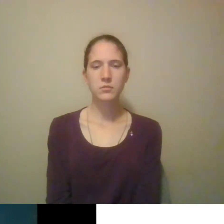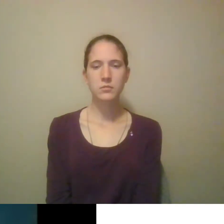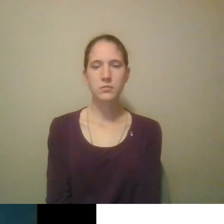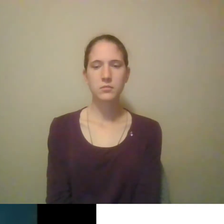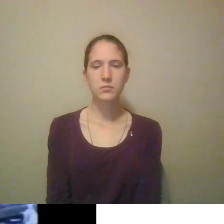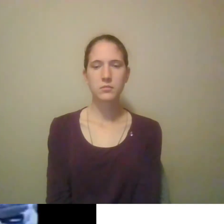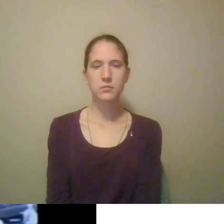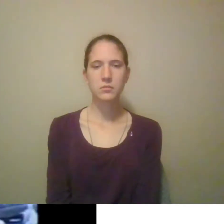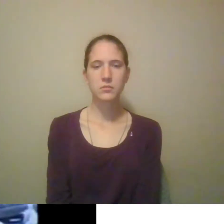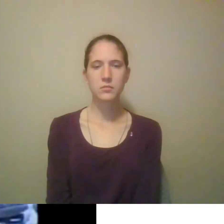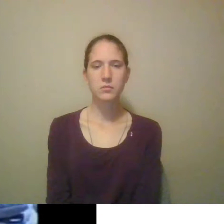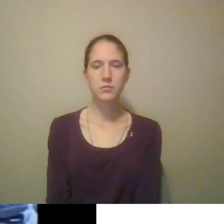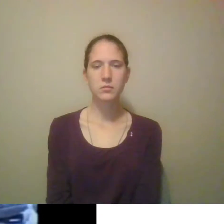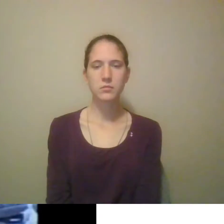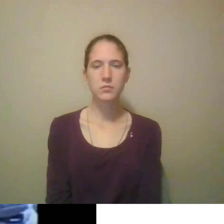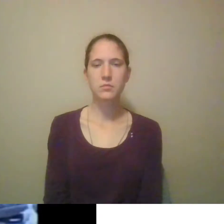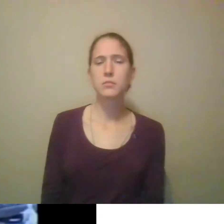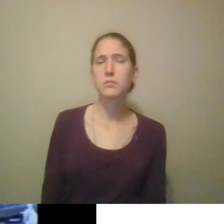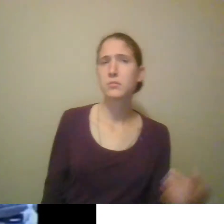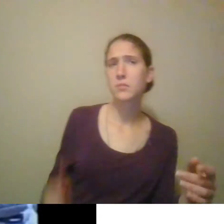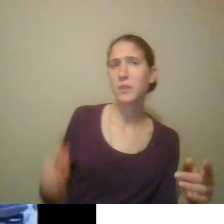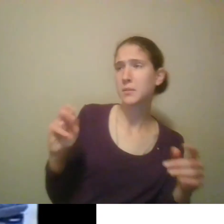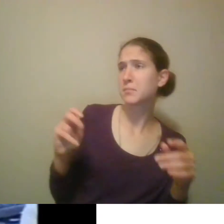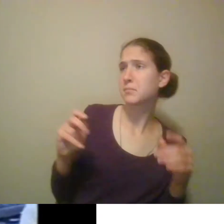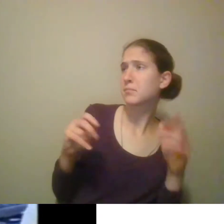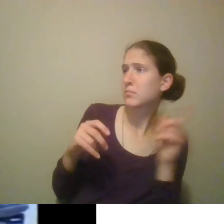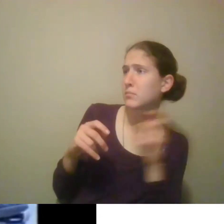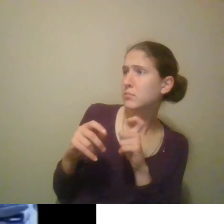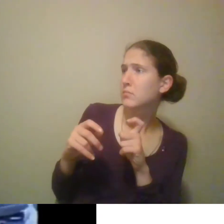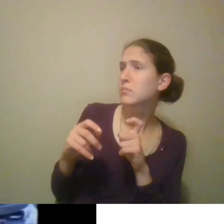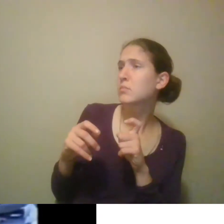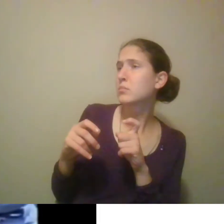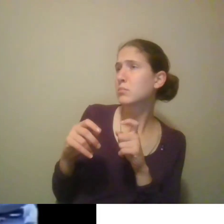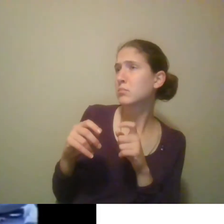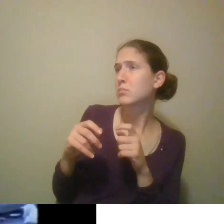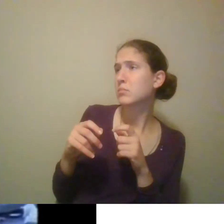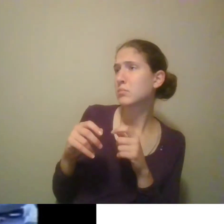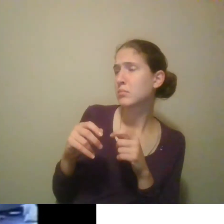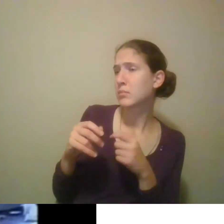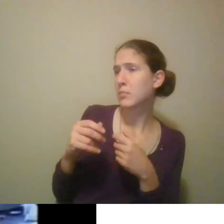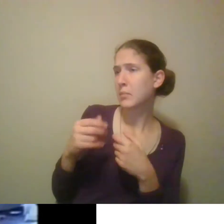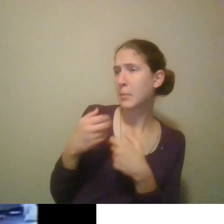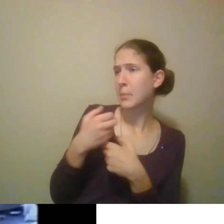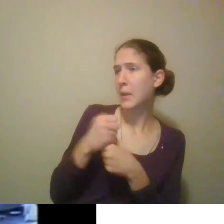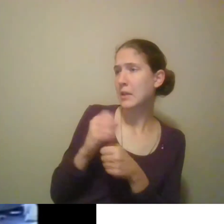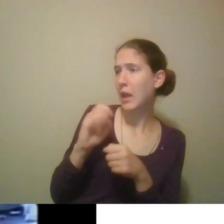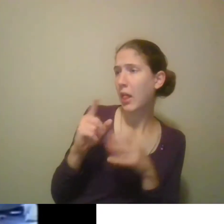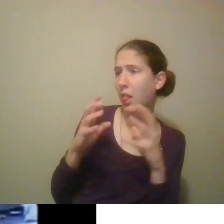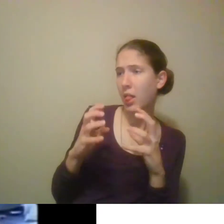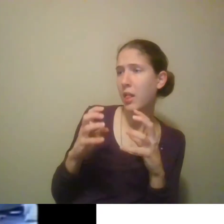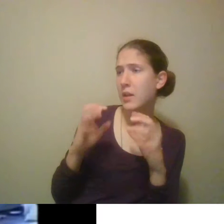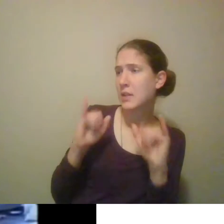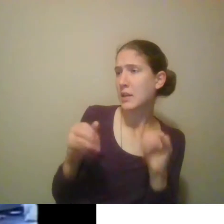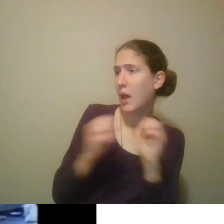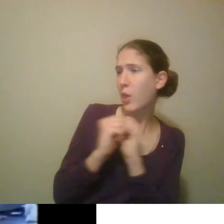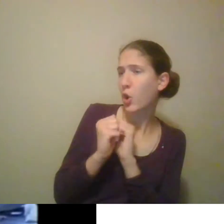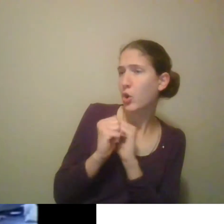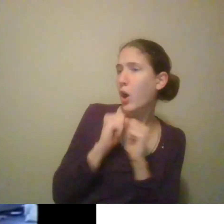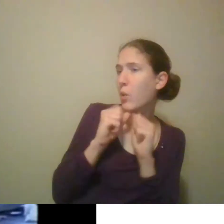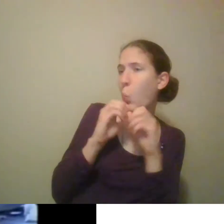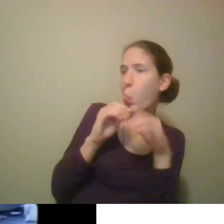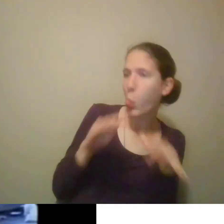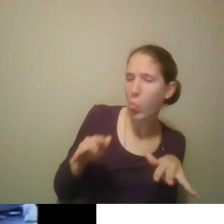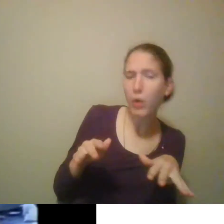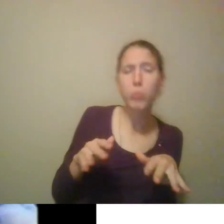Okay, and what gives the cell shape and we can still add some space here, all